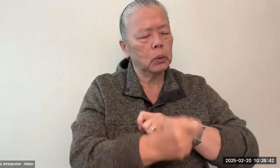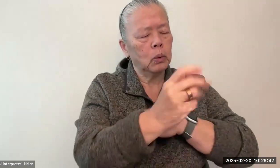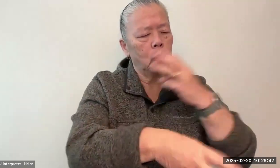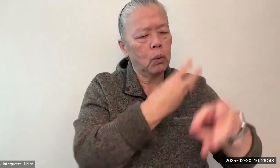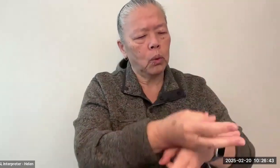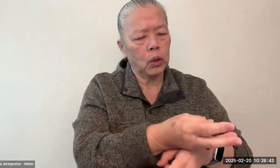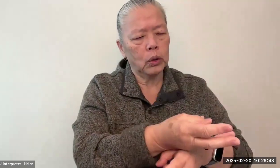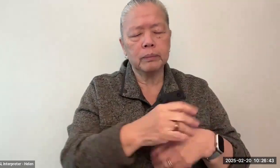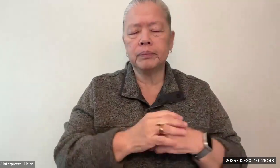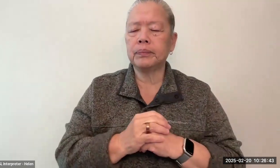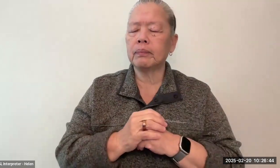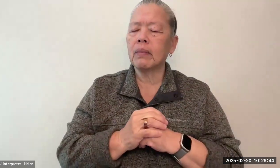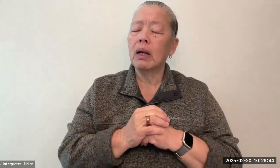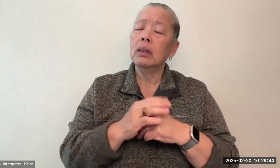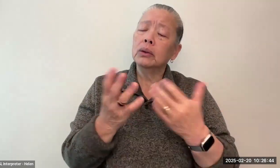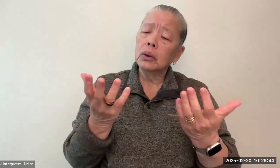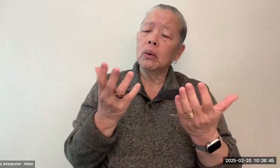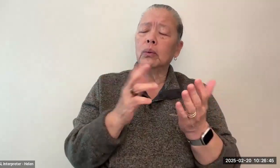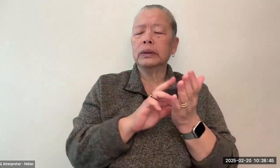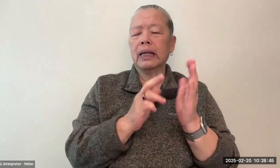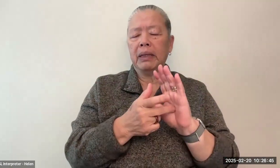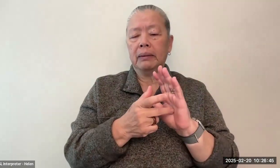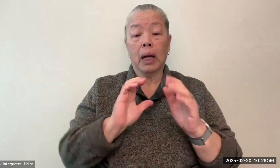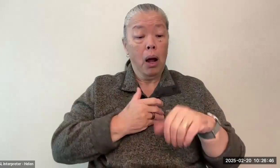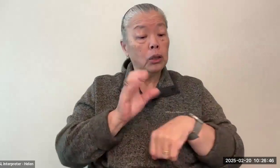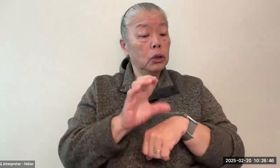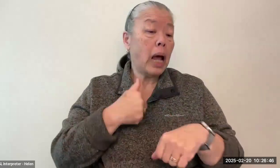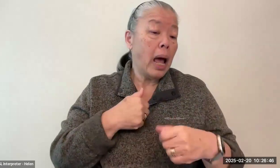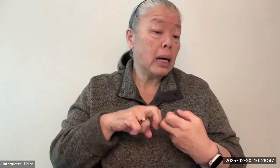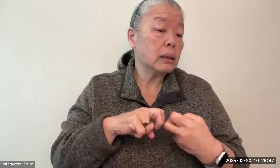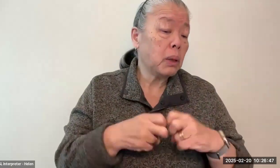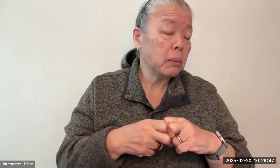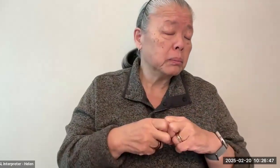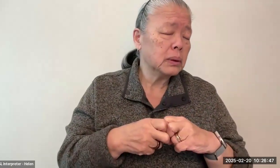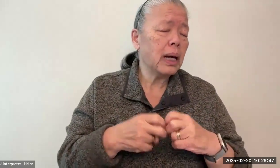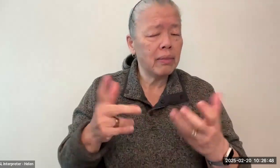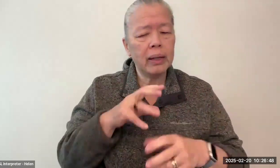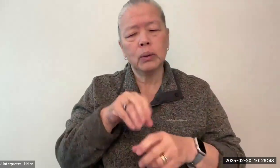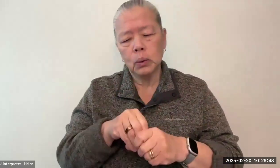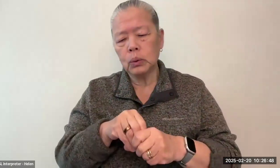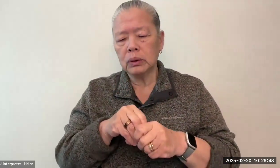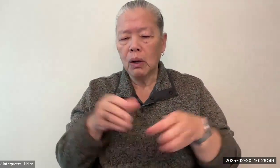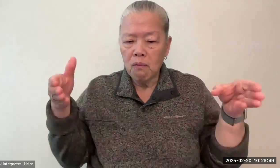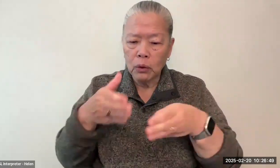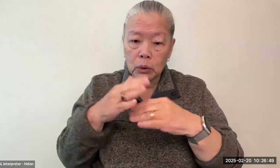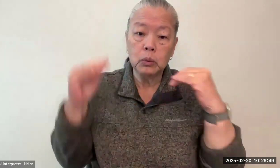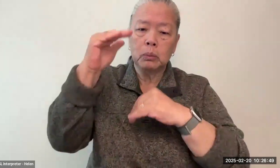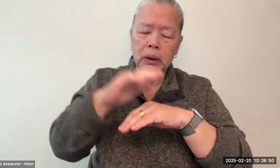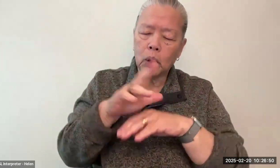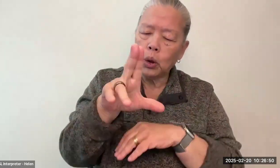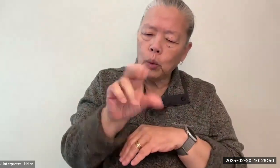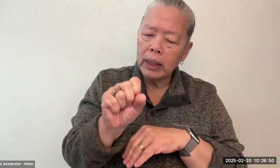So, while we have some problems in our church, including the problem of U.S. centrism, God provides us with solutions to our